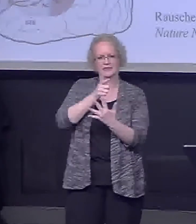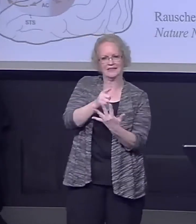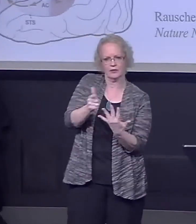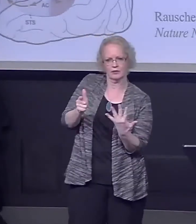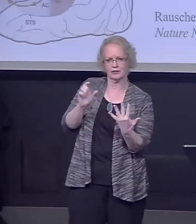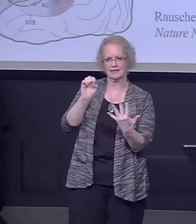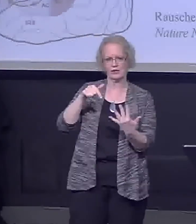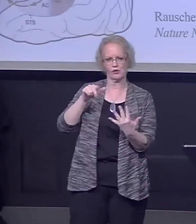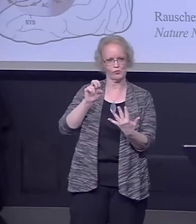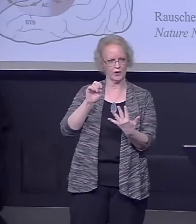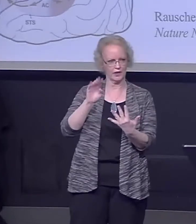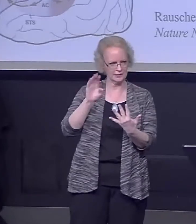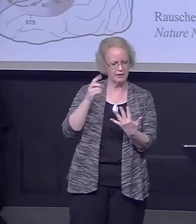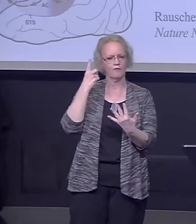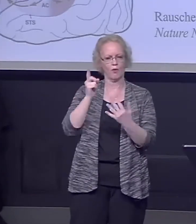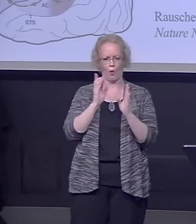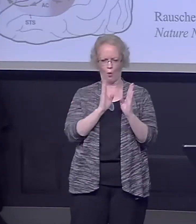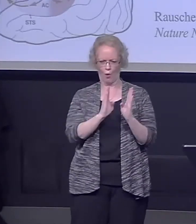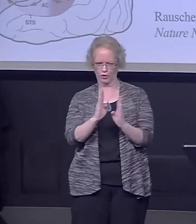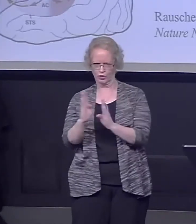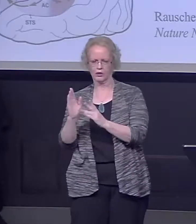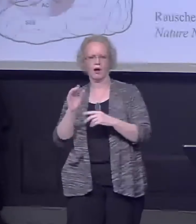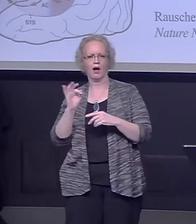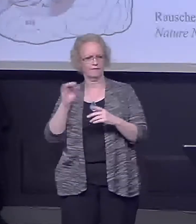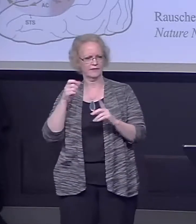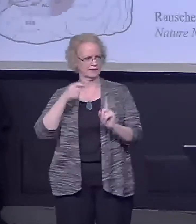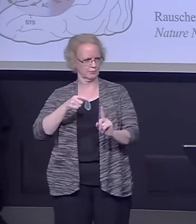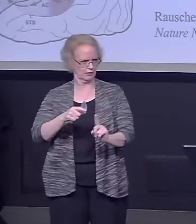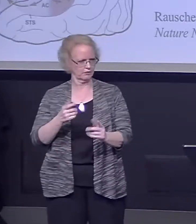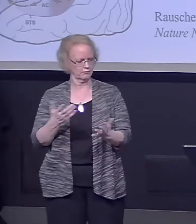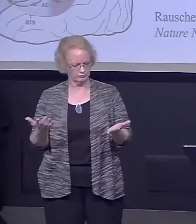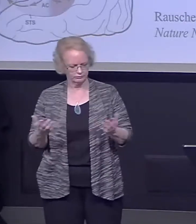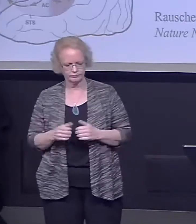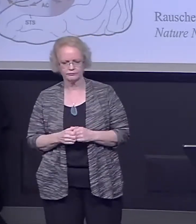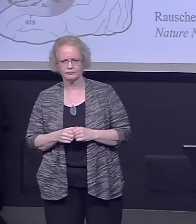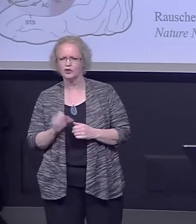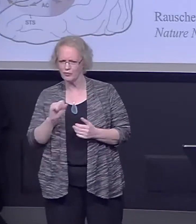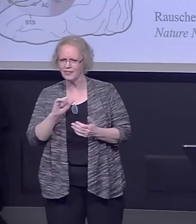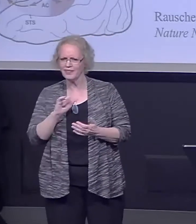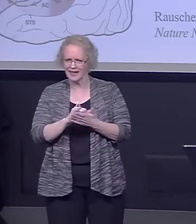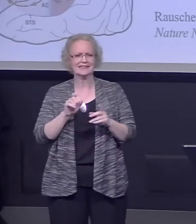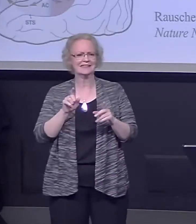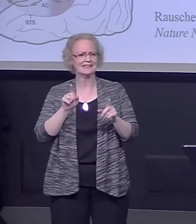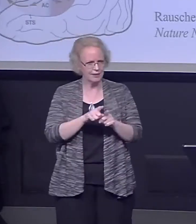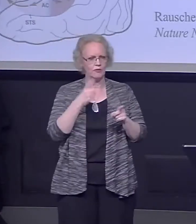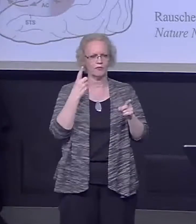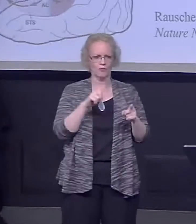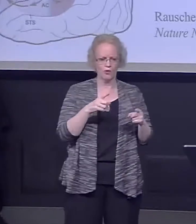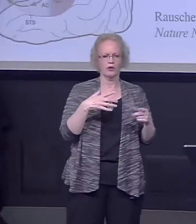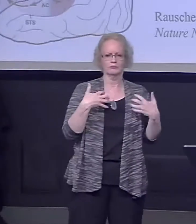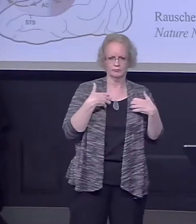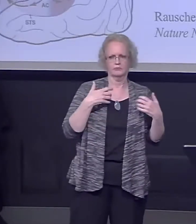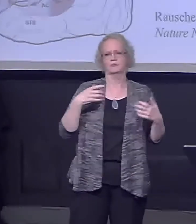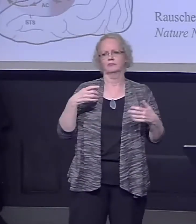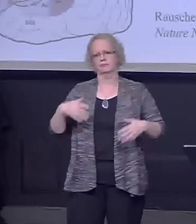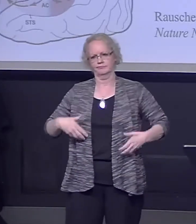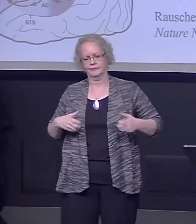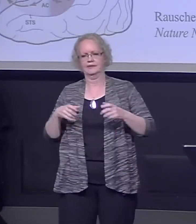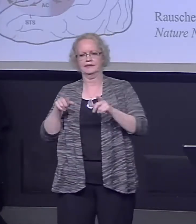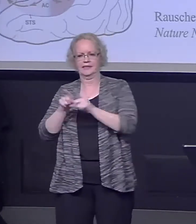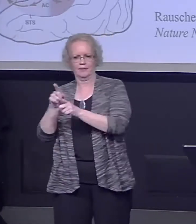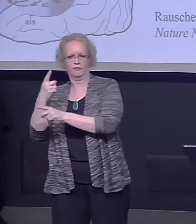of stimuli. And that seems to be the same in both systems, in the visual and the auditory system. So, and it